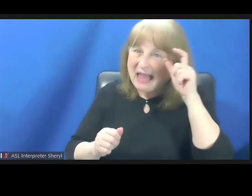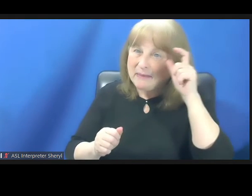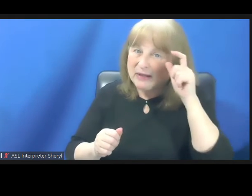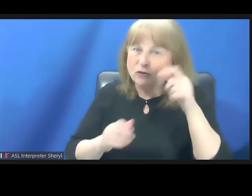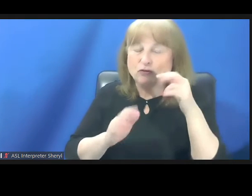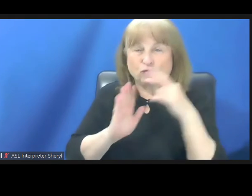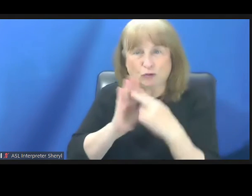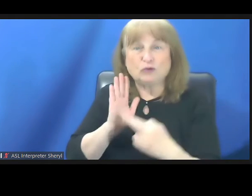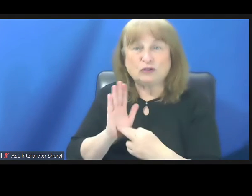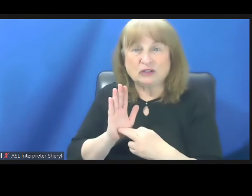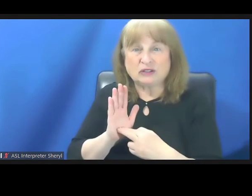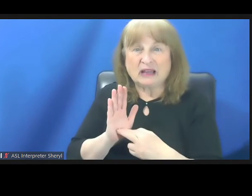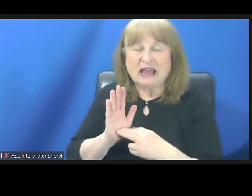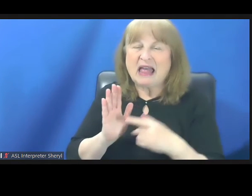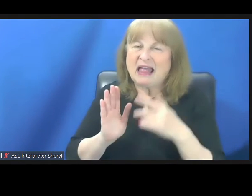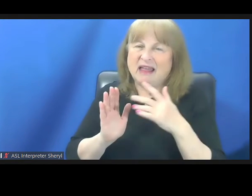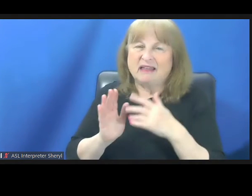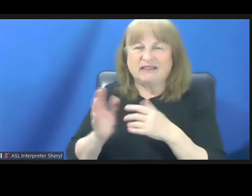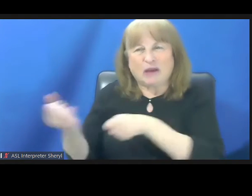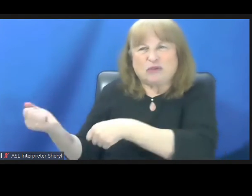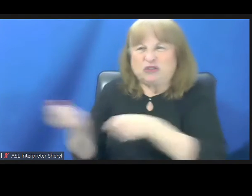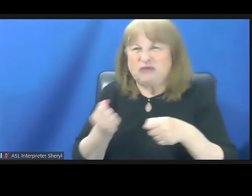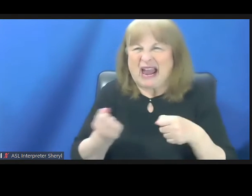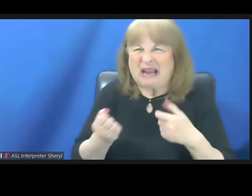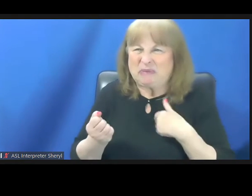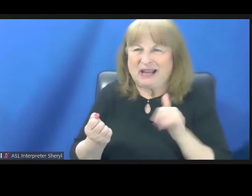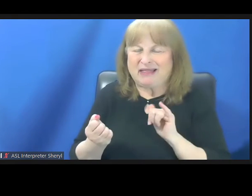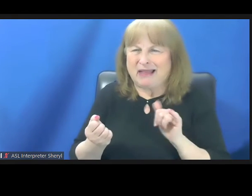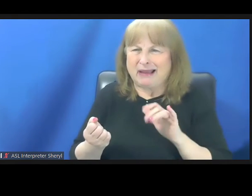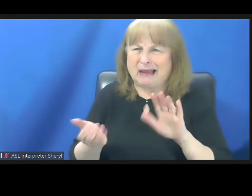don't abide by Islamic rules, they will drag me